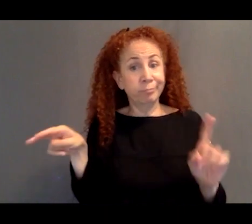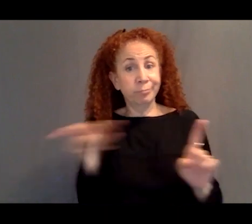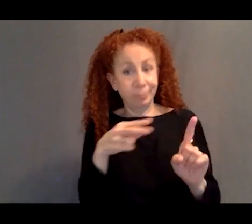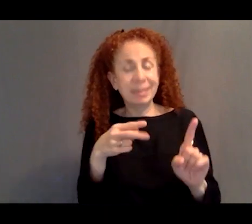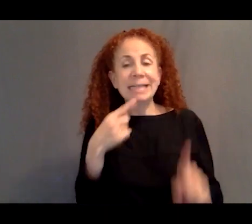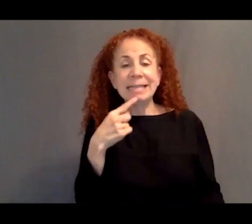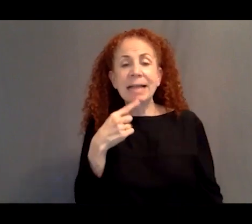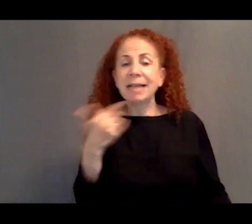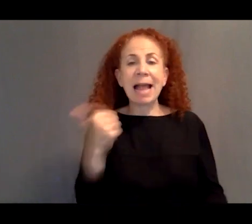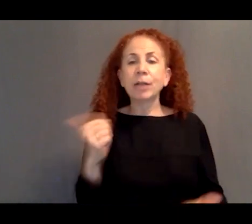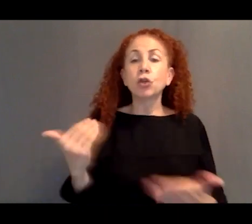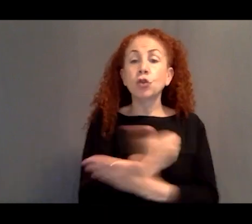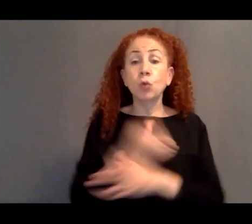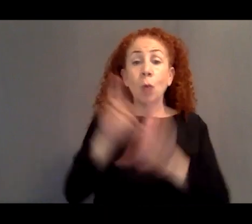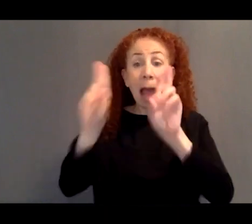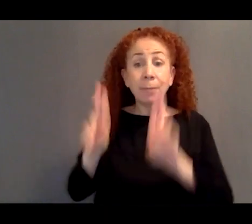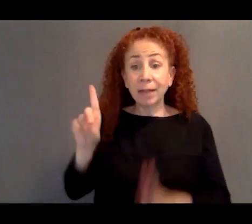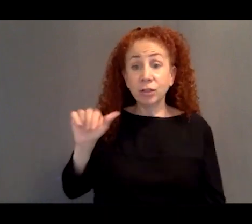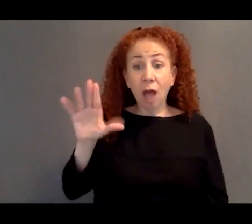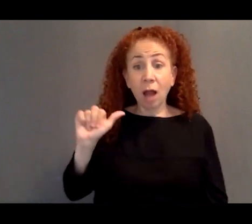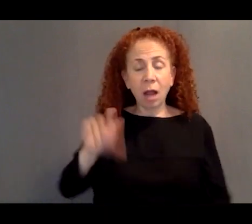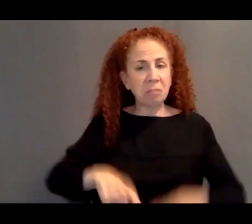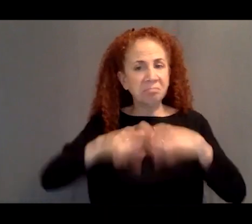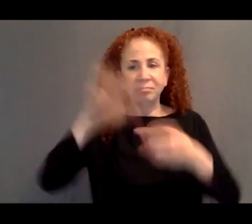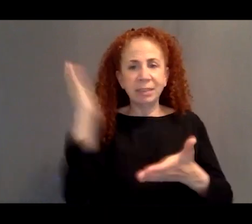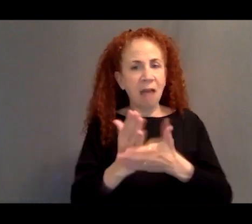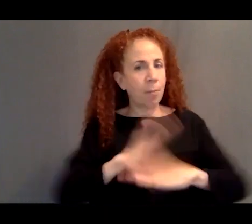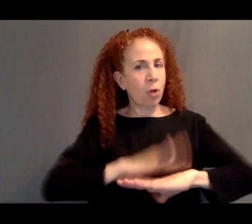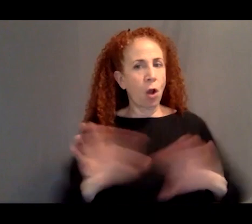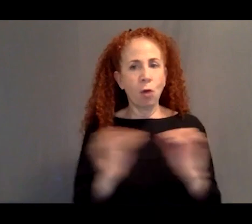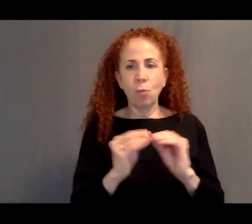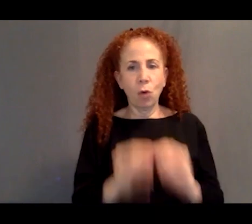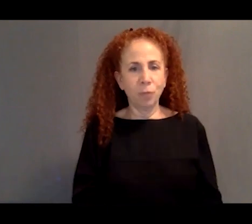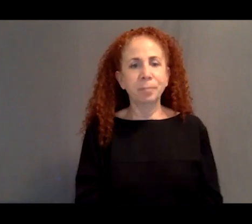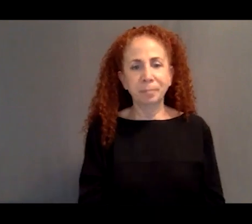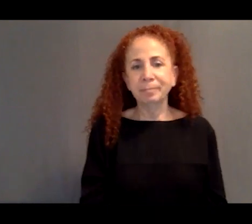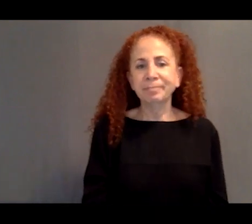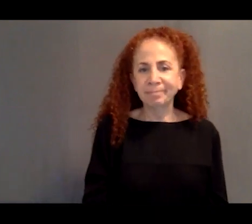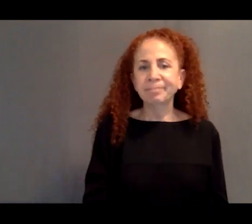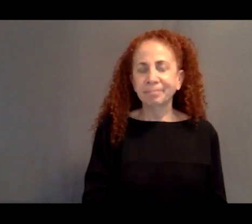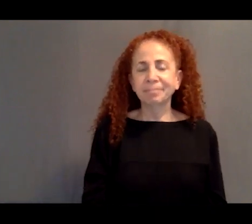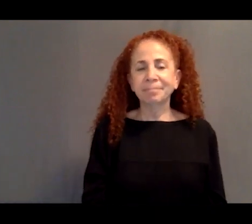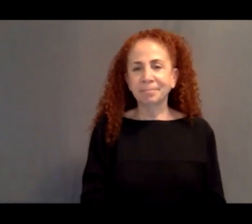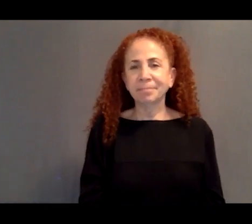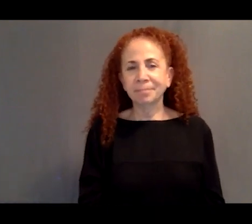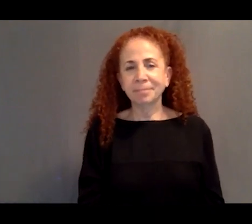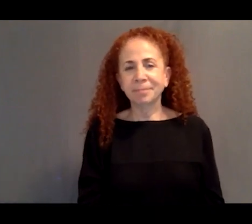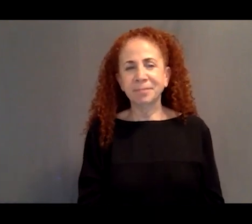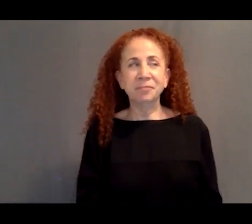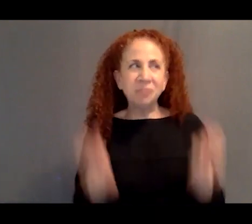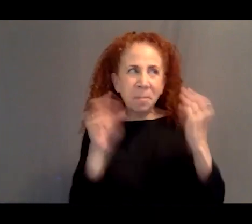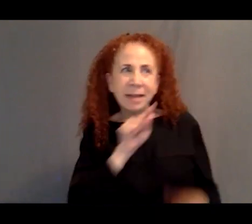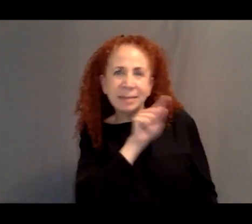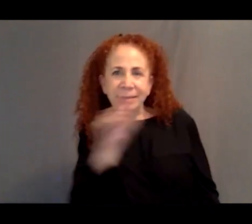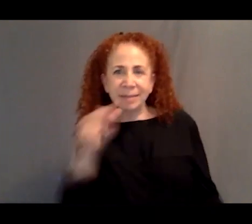a stop to new applications. And so for many of